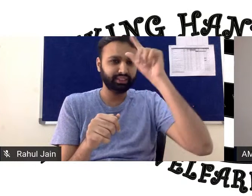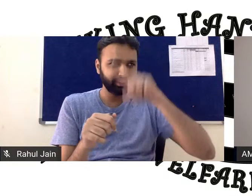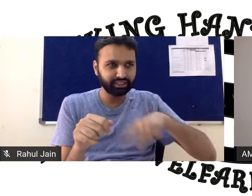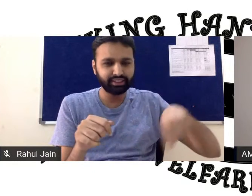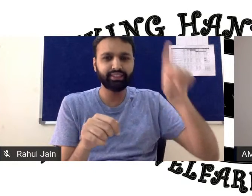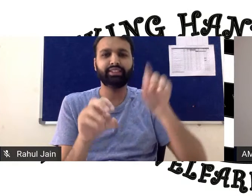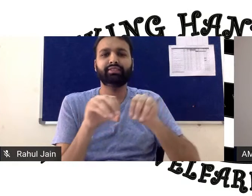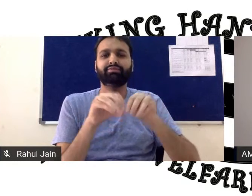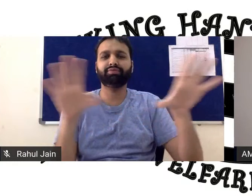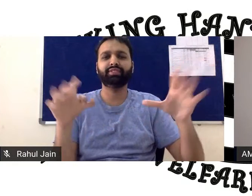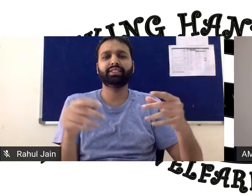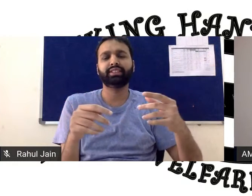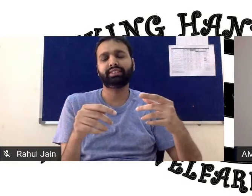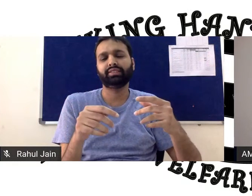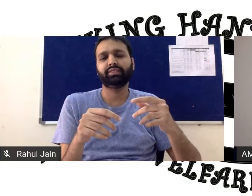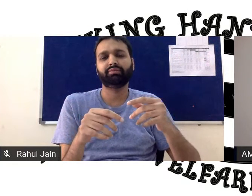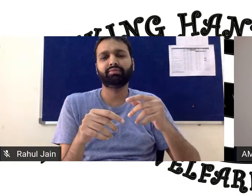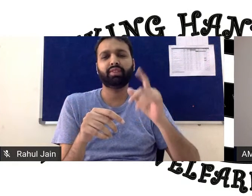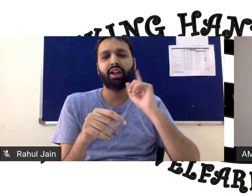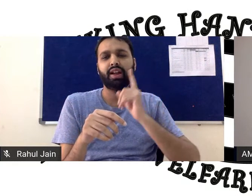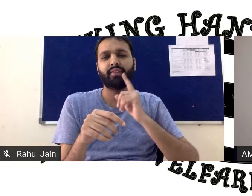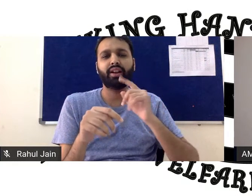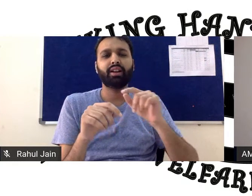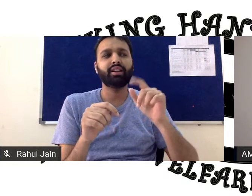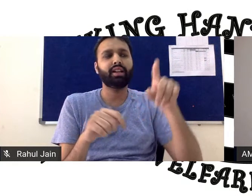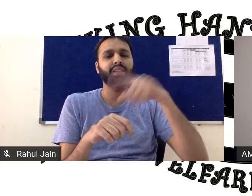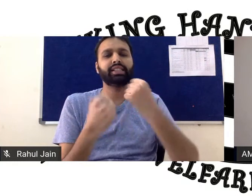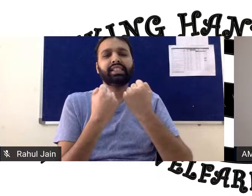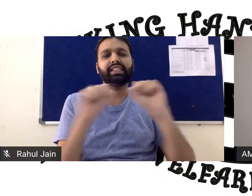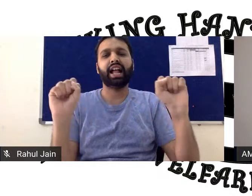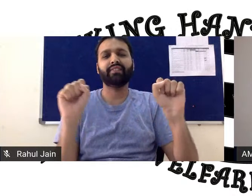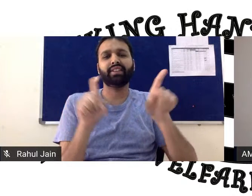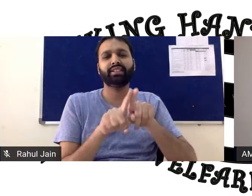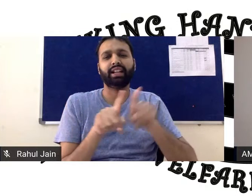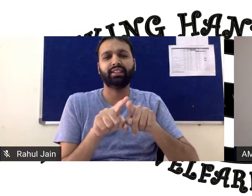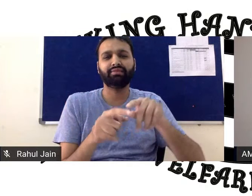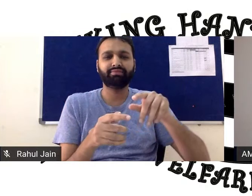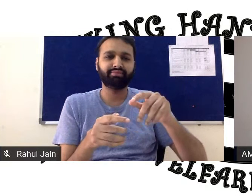that is also working on accessibility issues throughout India.